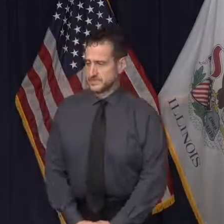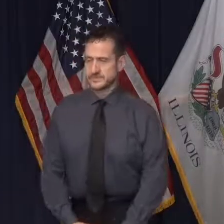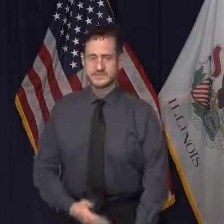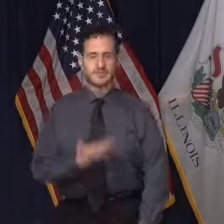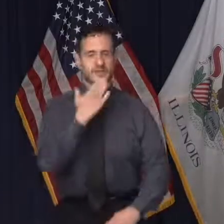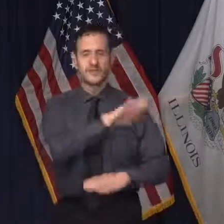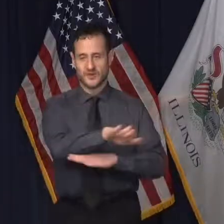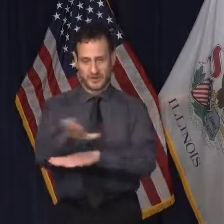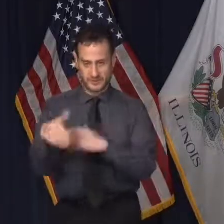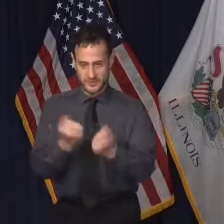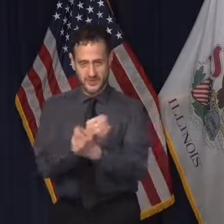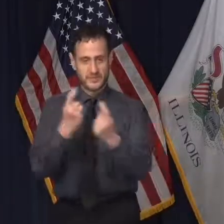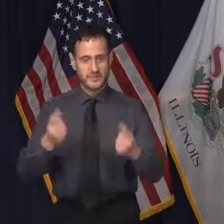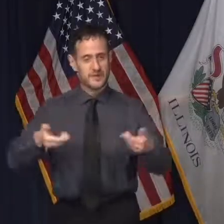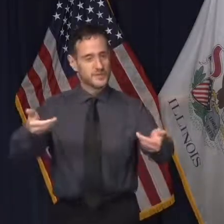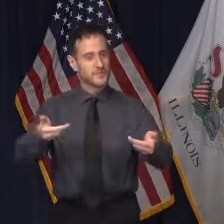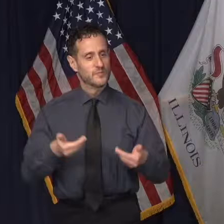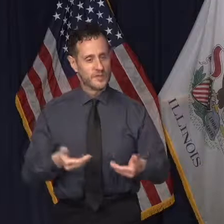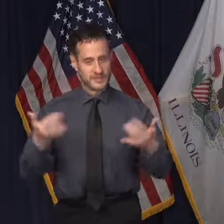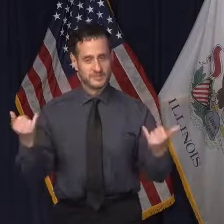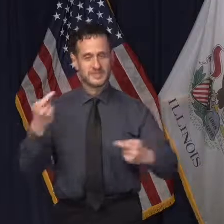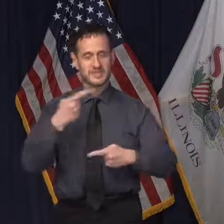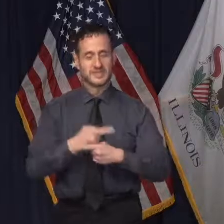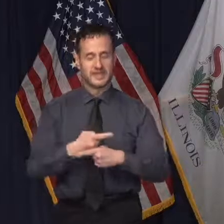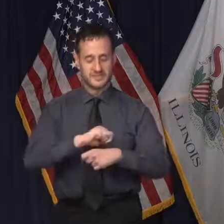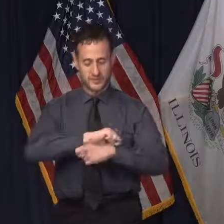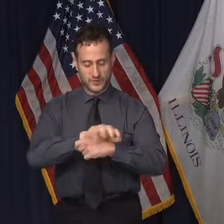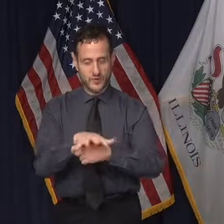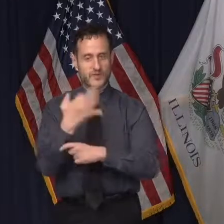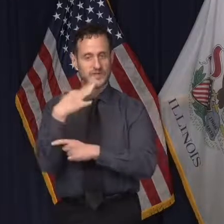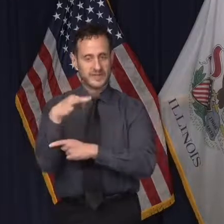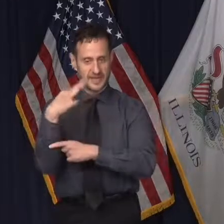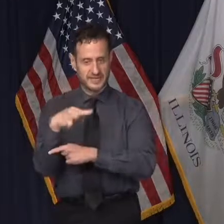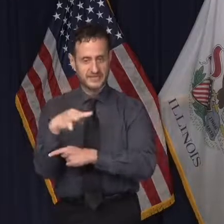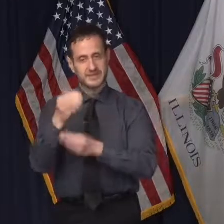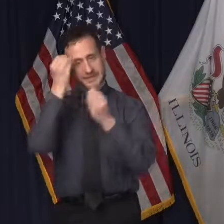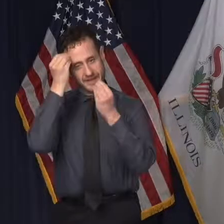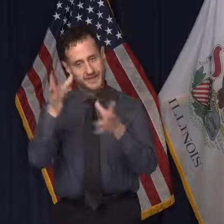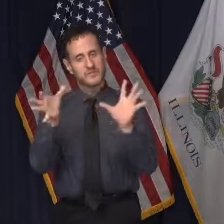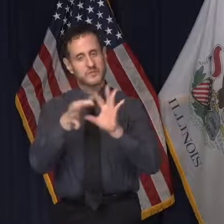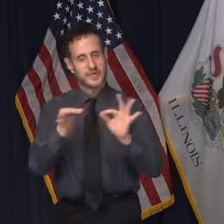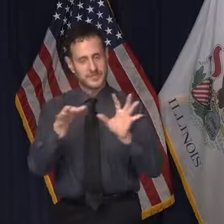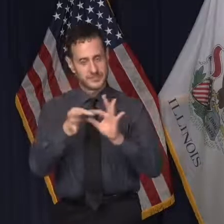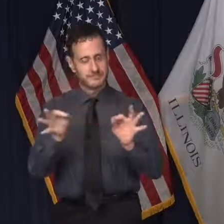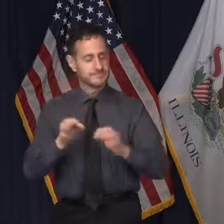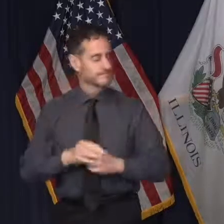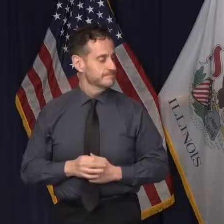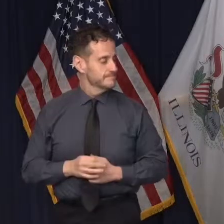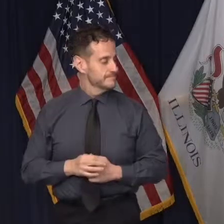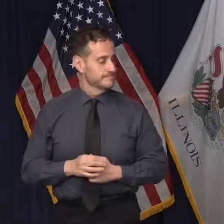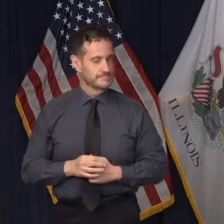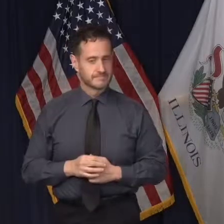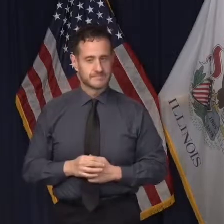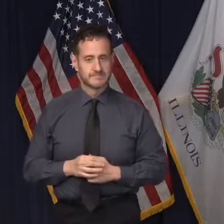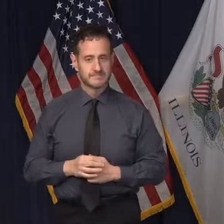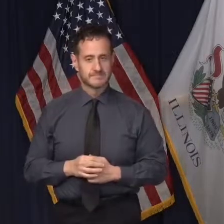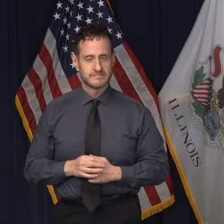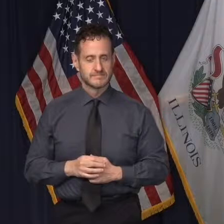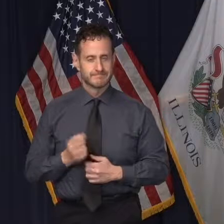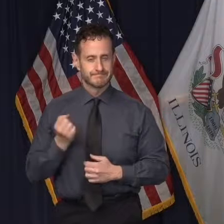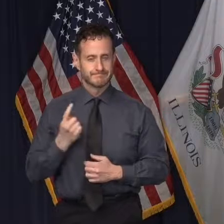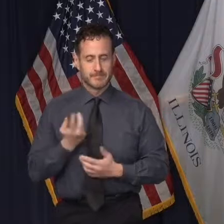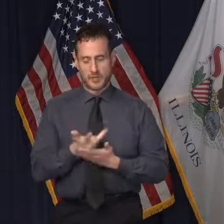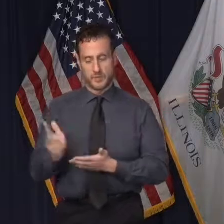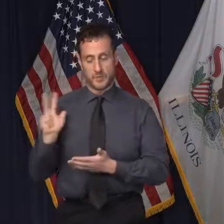Well, good afternoon, everyone, and welcome to today's COVID-19 update briefing. 3 weeks ago,